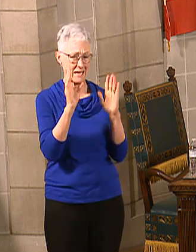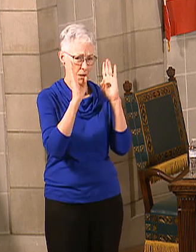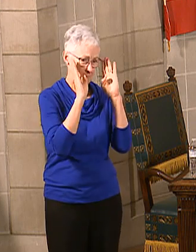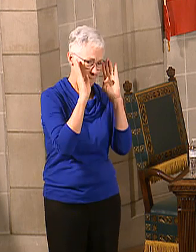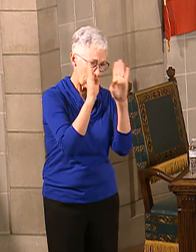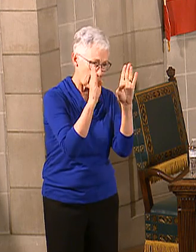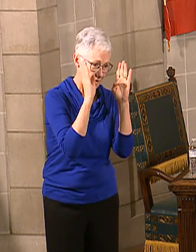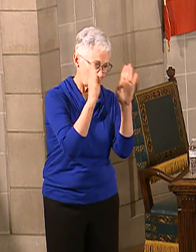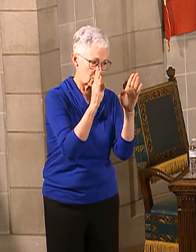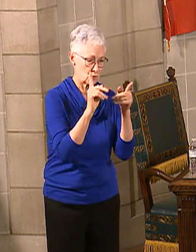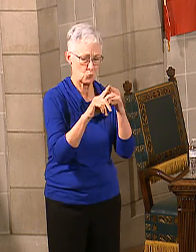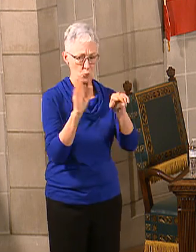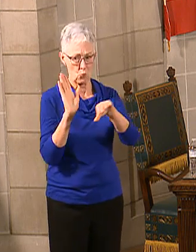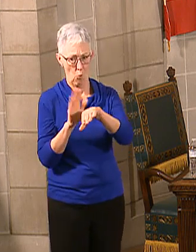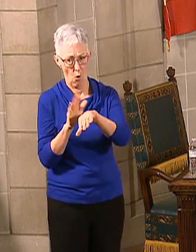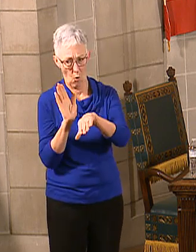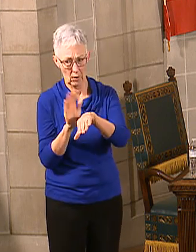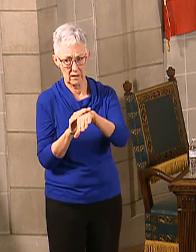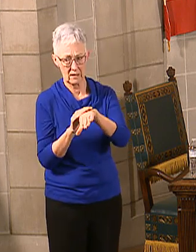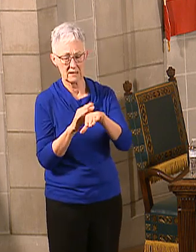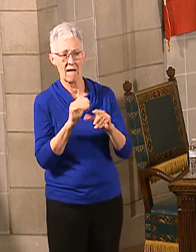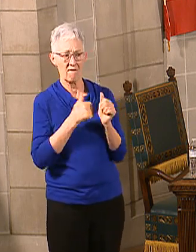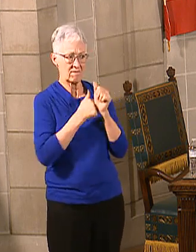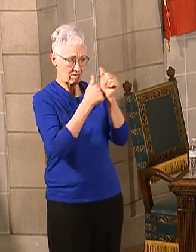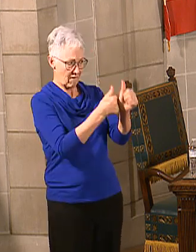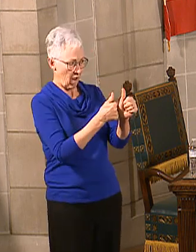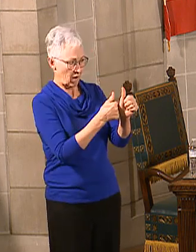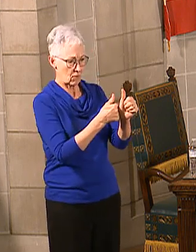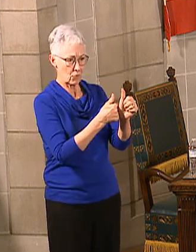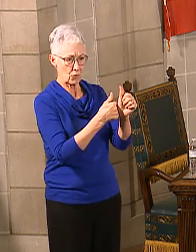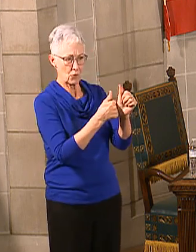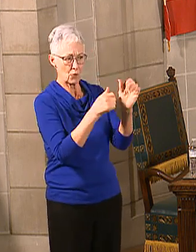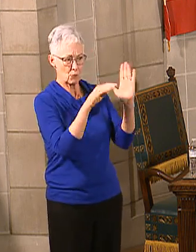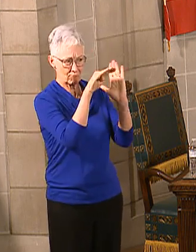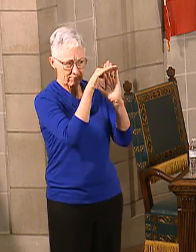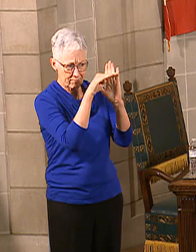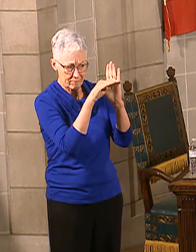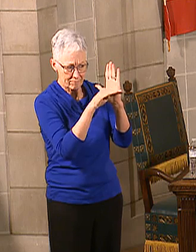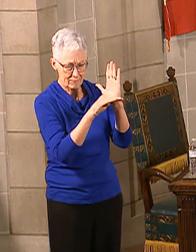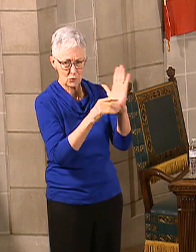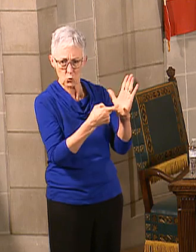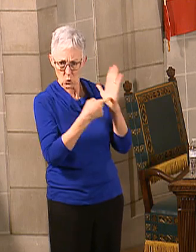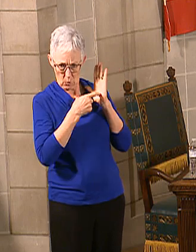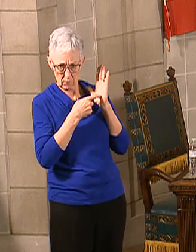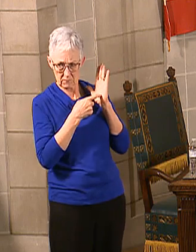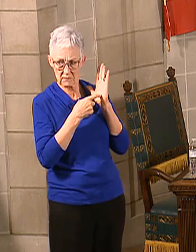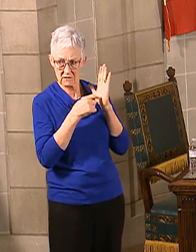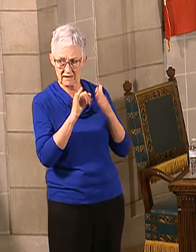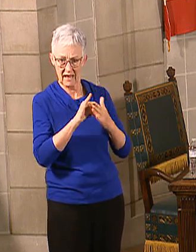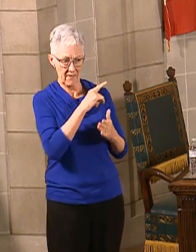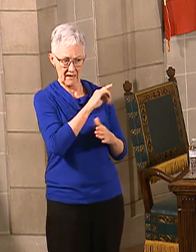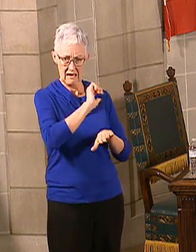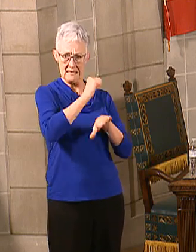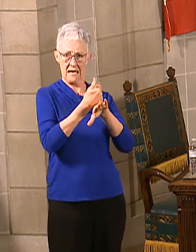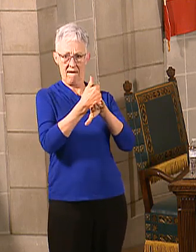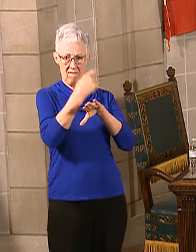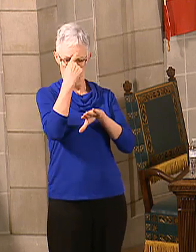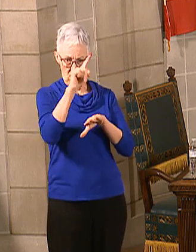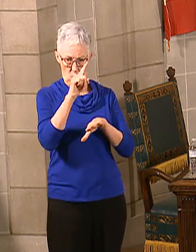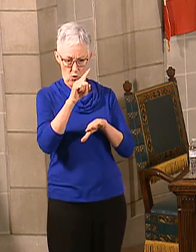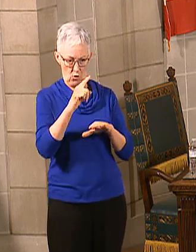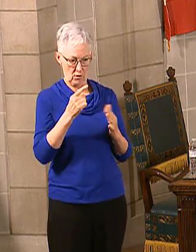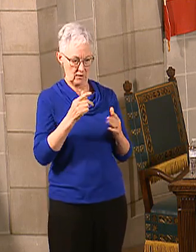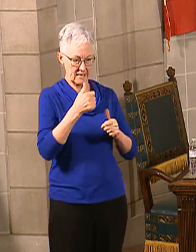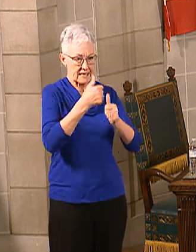and follow the guidelines that they have established within our communities and across the state, as each week